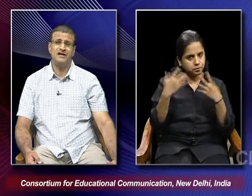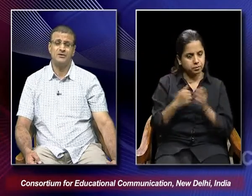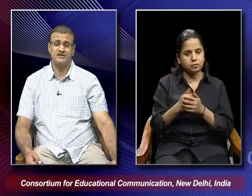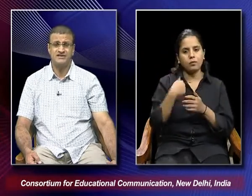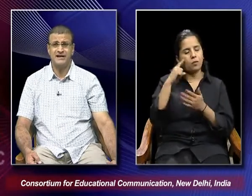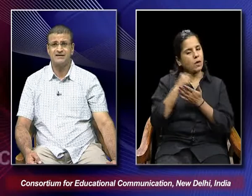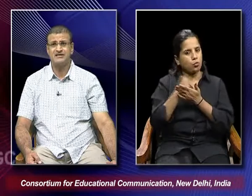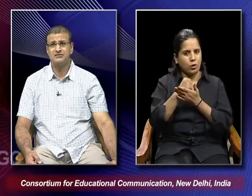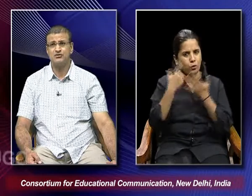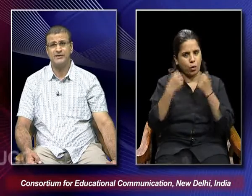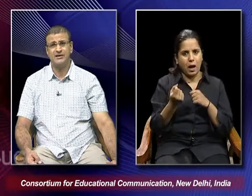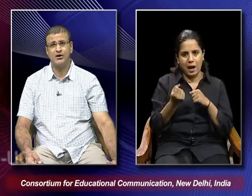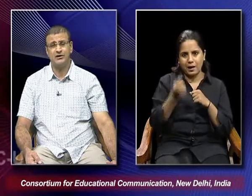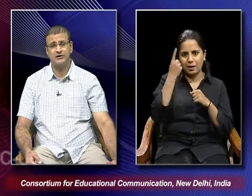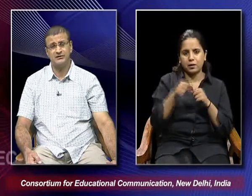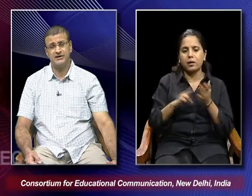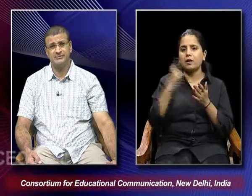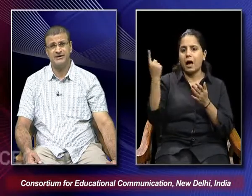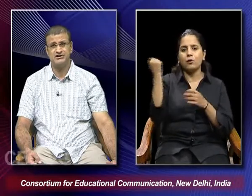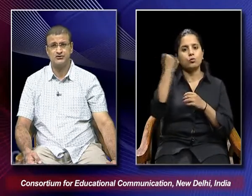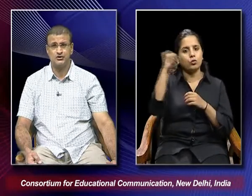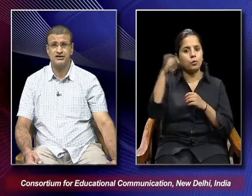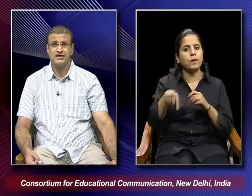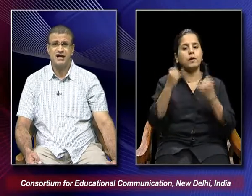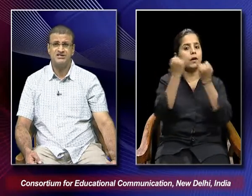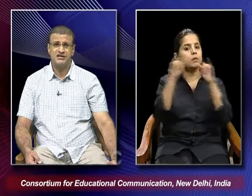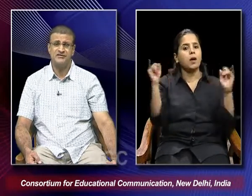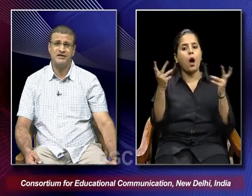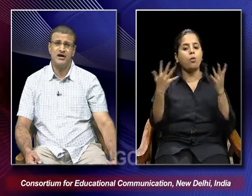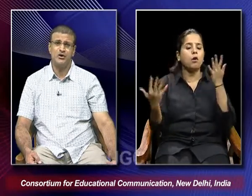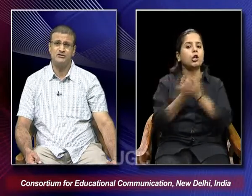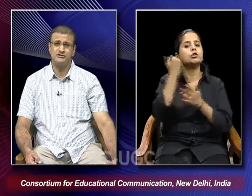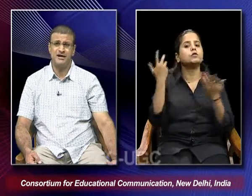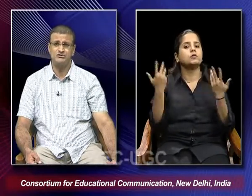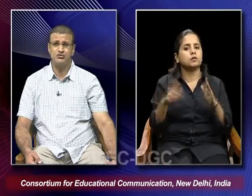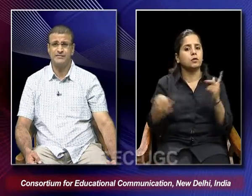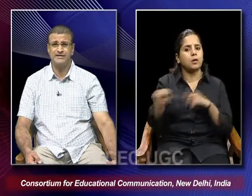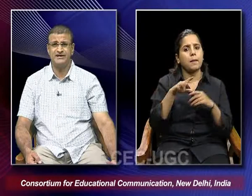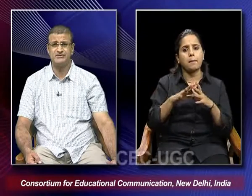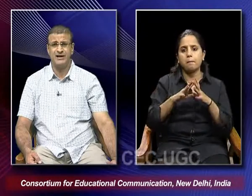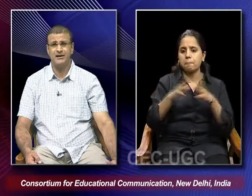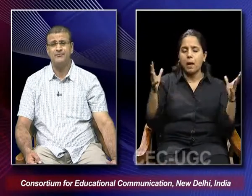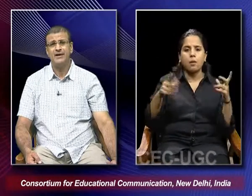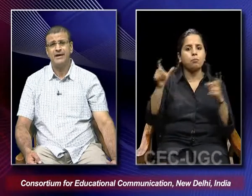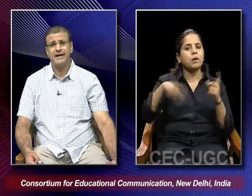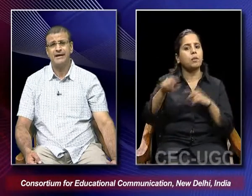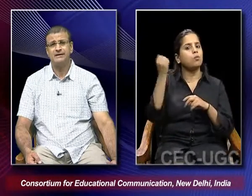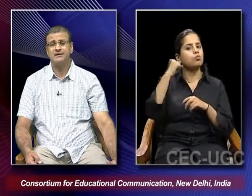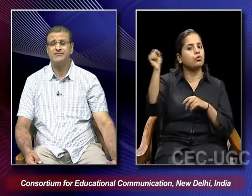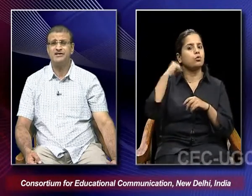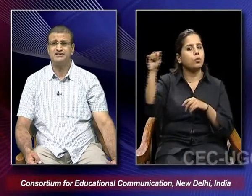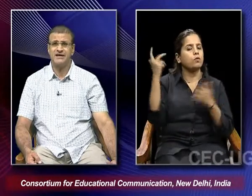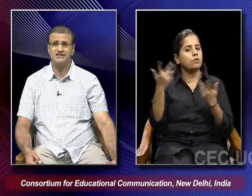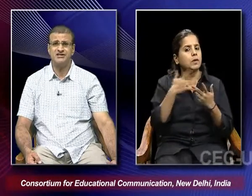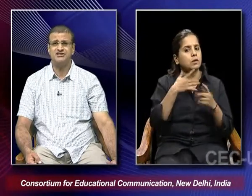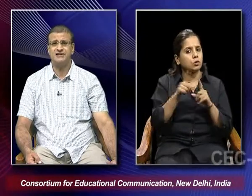try to understand the national movement, how the independence was achieved and how it was a mass movement as well, and the